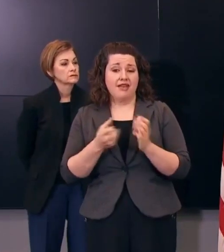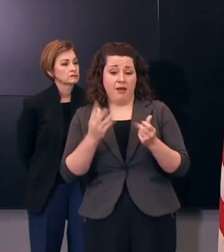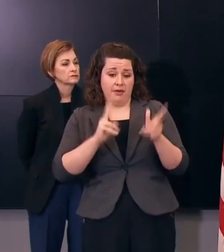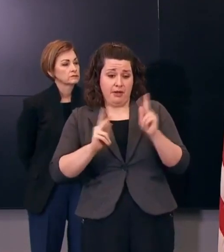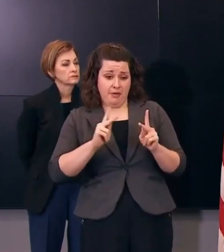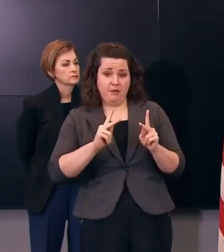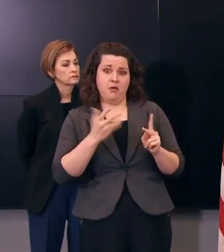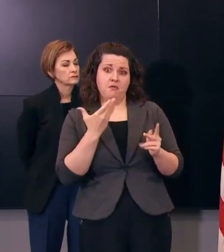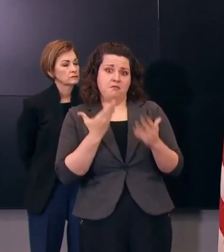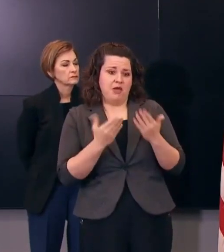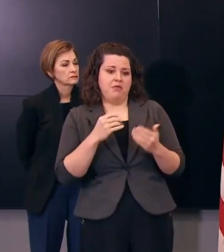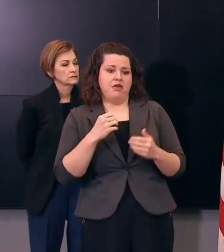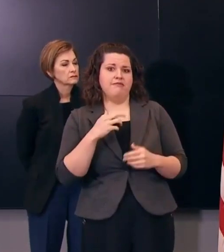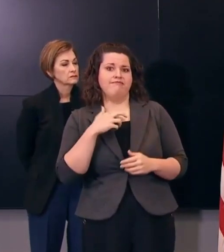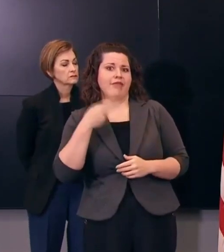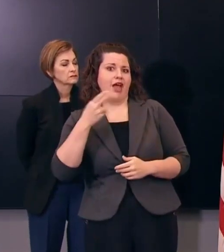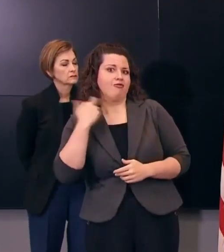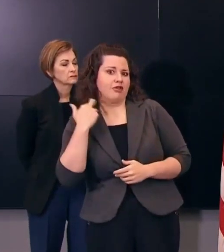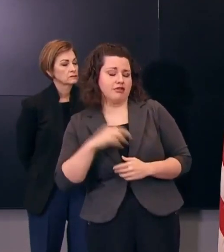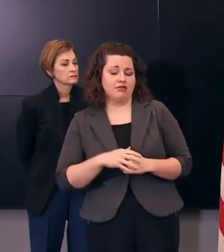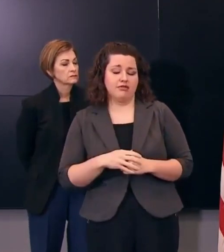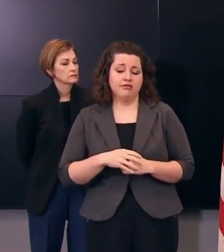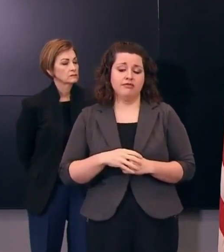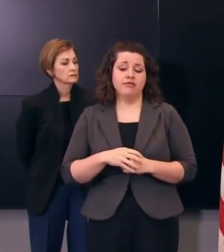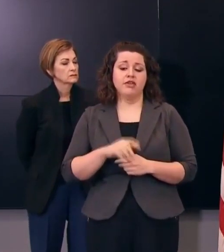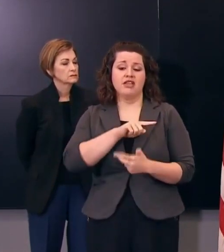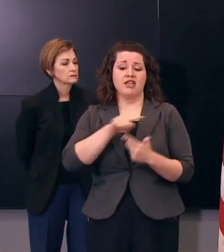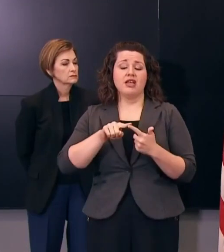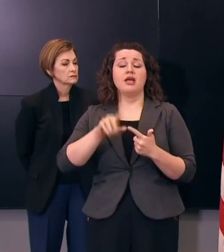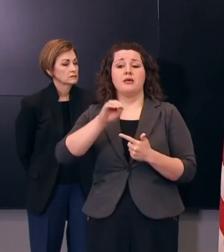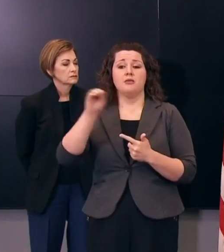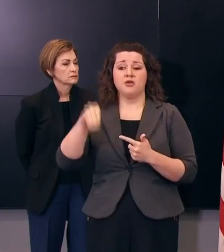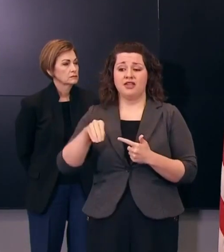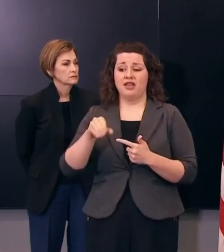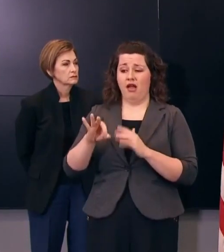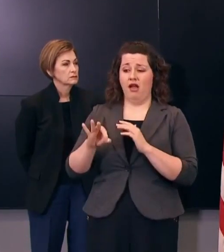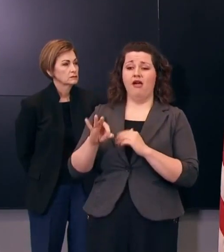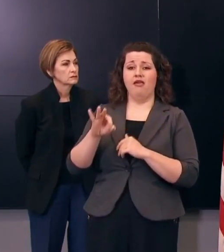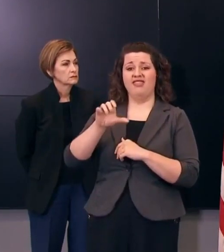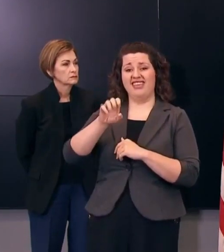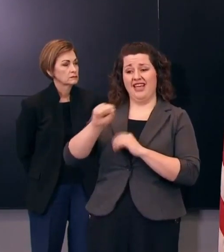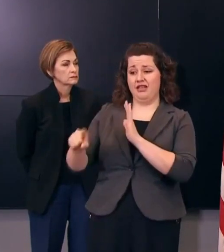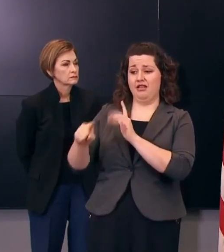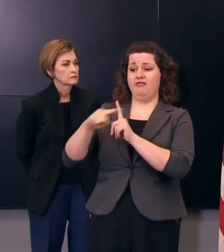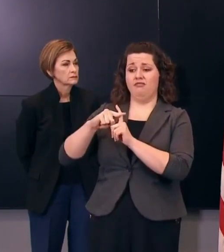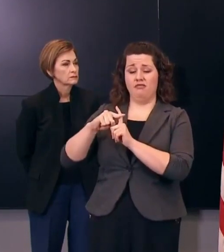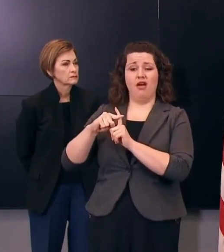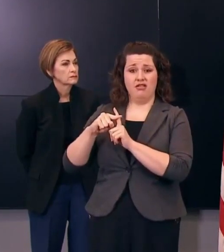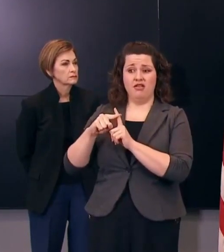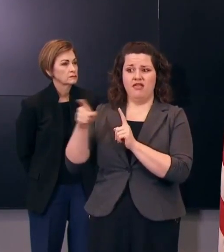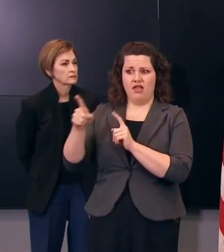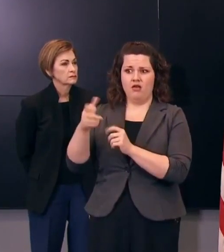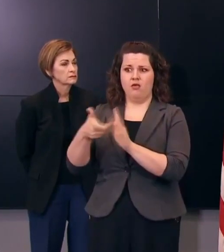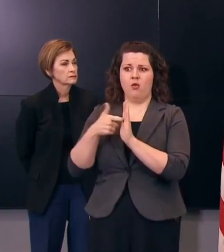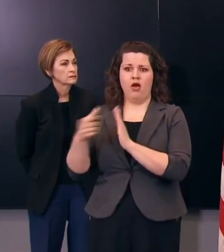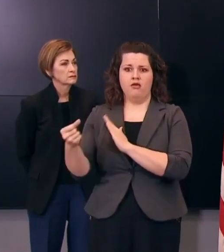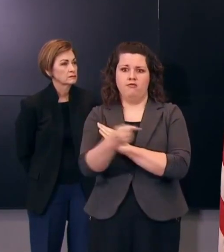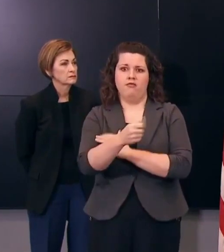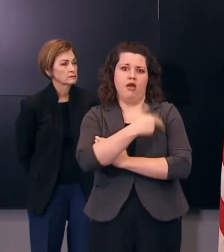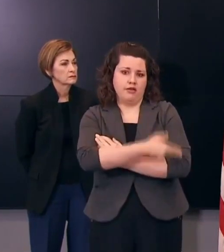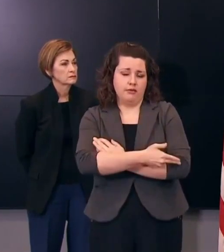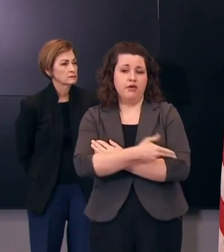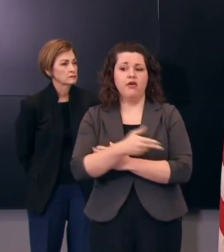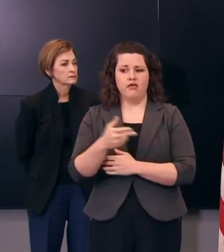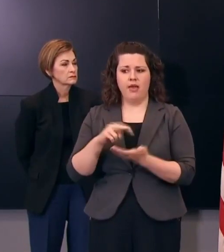vulnerable. The percent of identified cases requiring hospitalization. This tells us how severe our